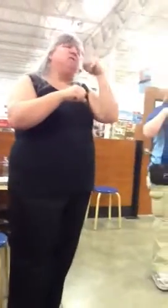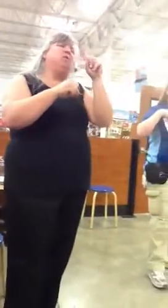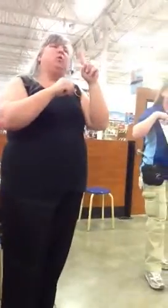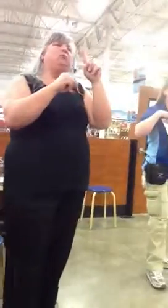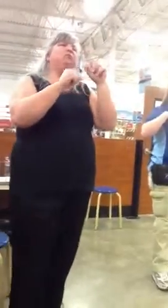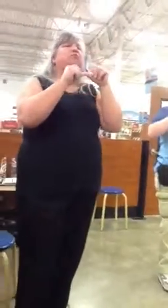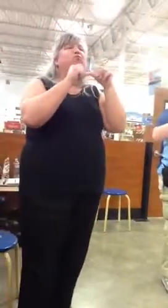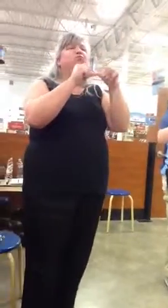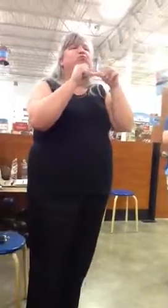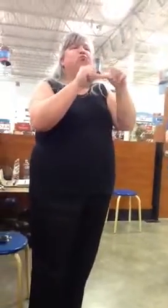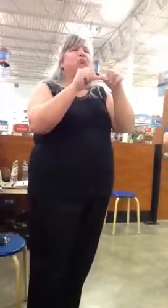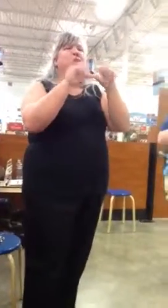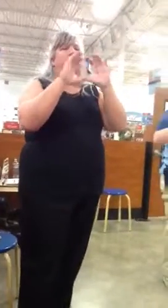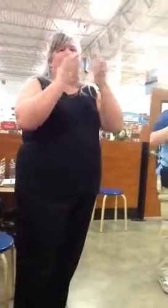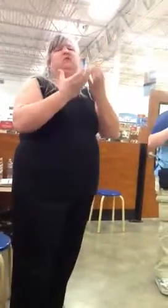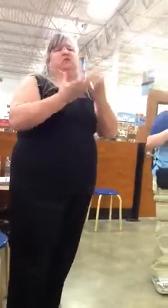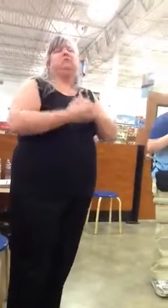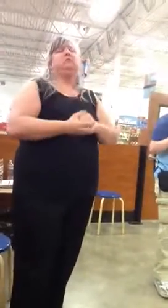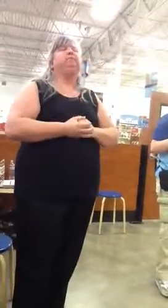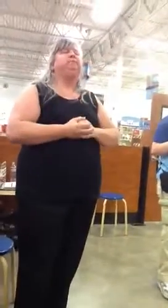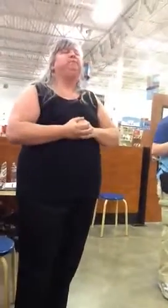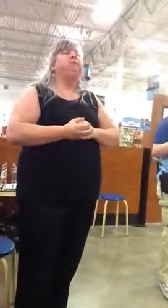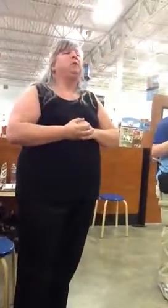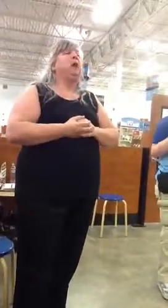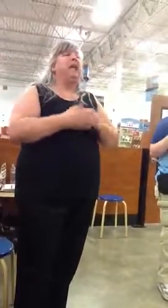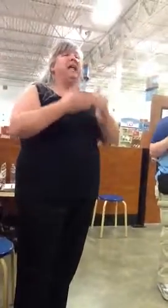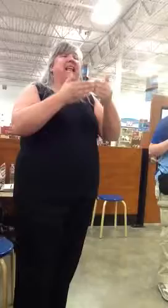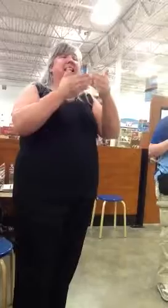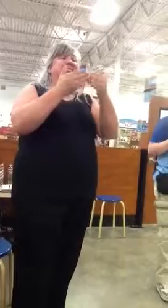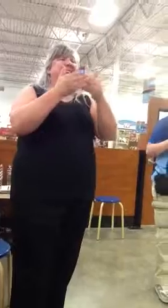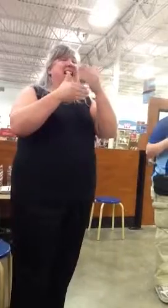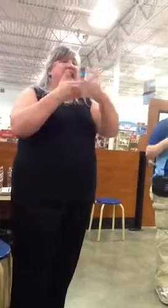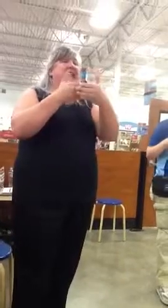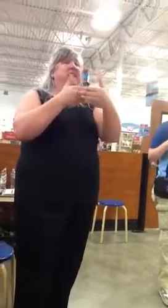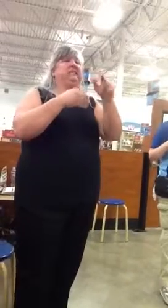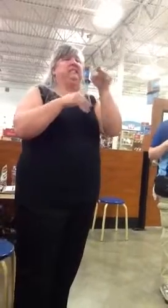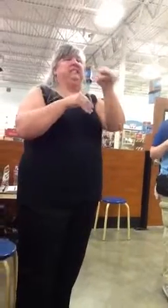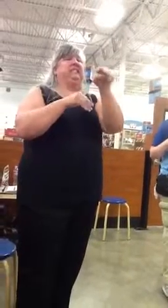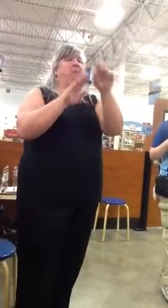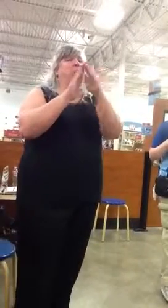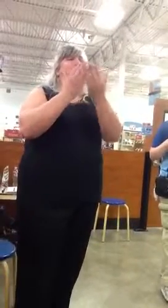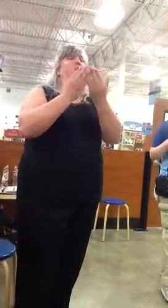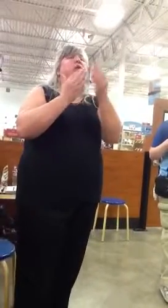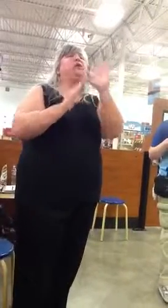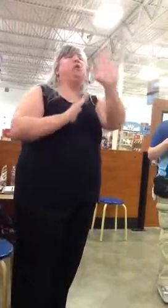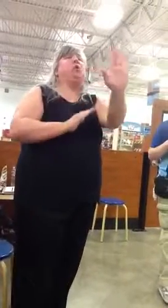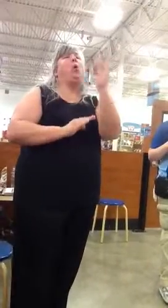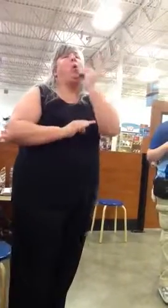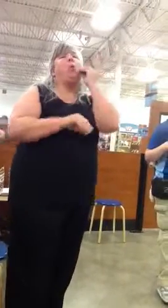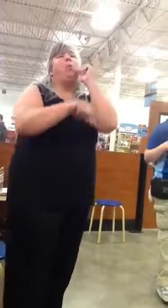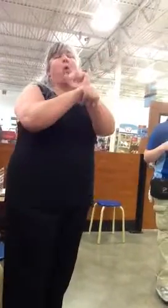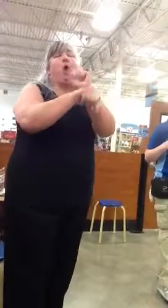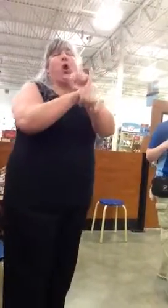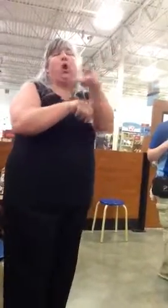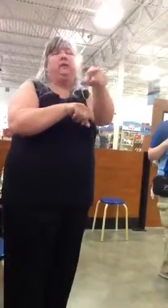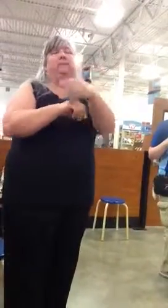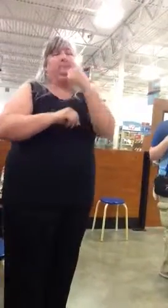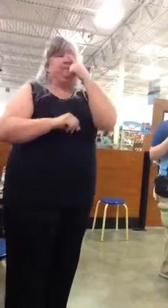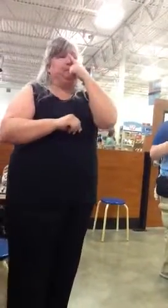Now, right behind that is going to be your homework for this week. Okay? I will give you little